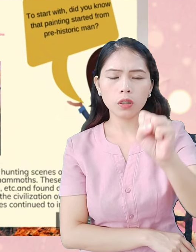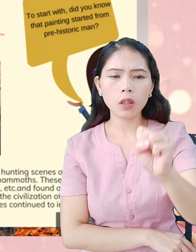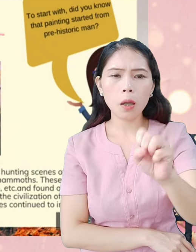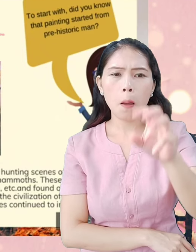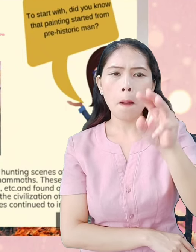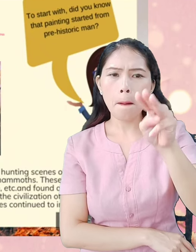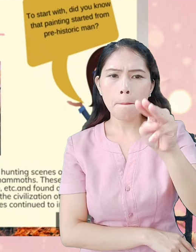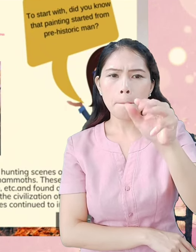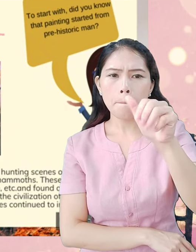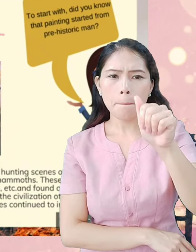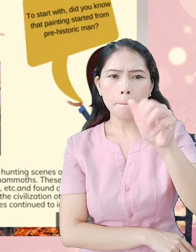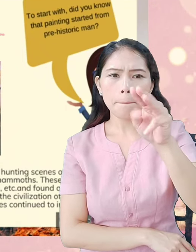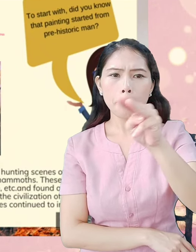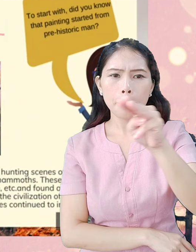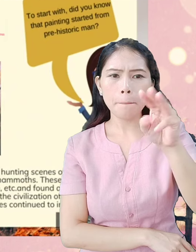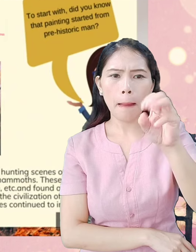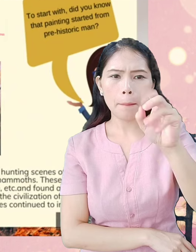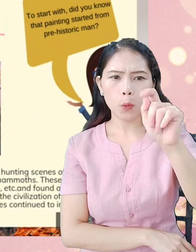mammoths.